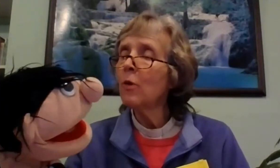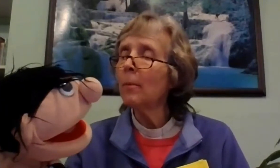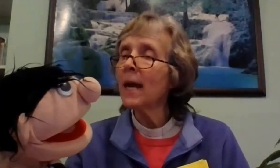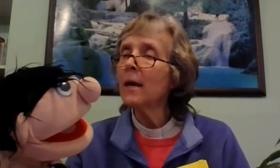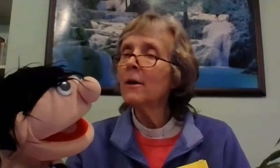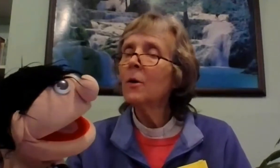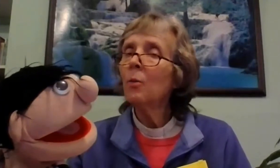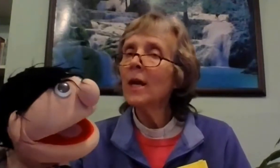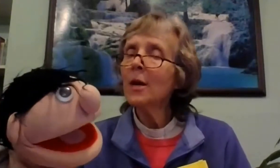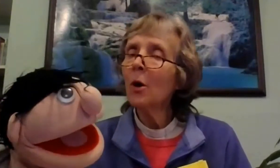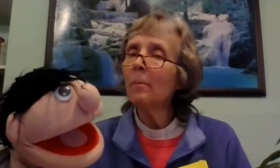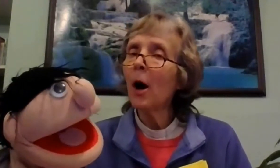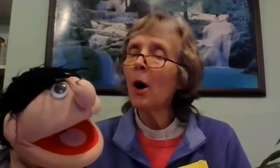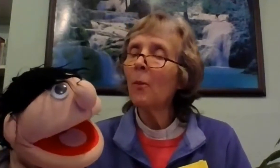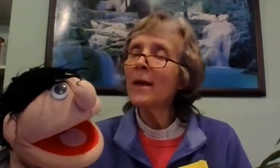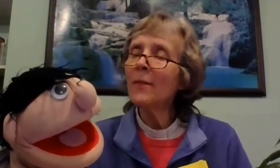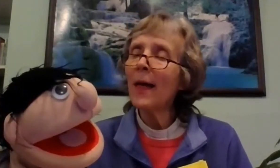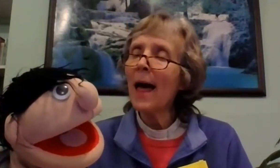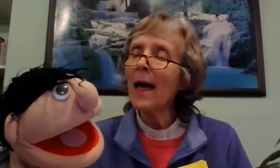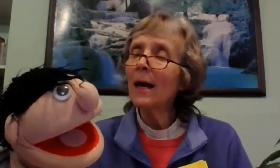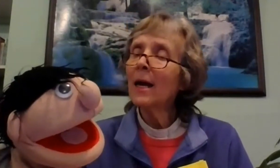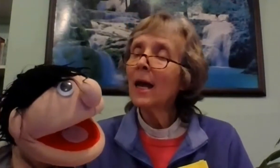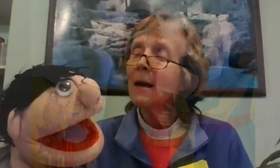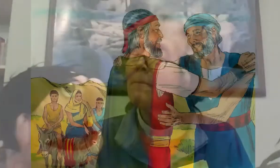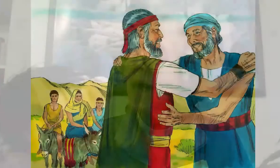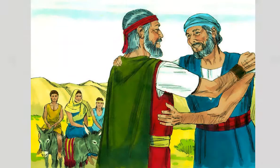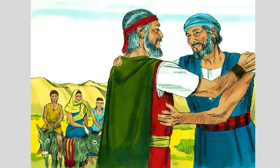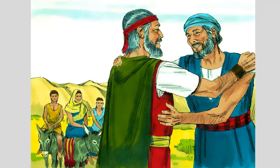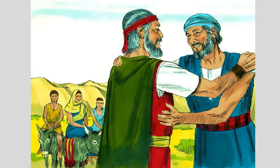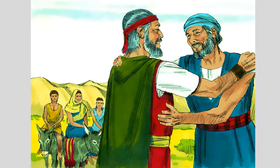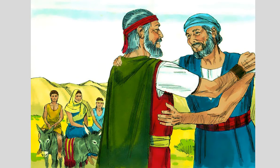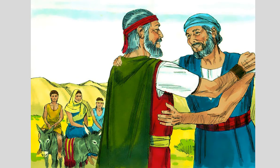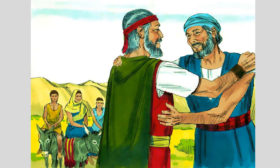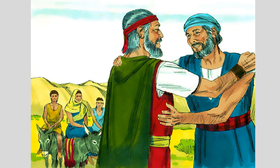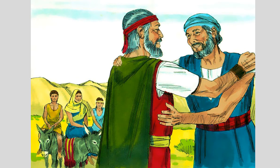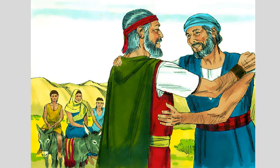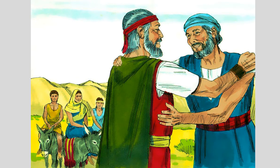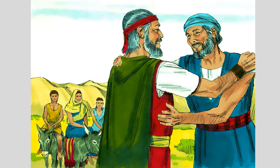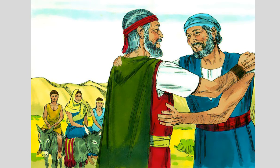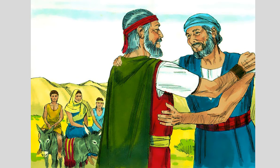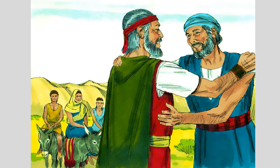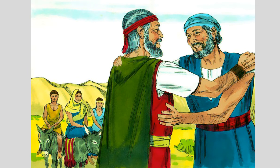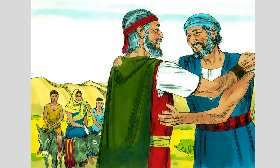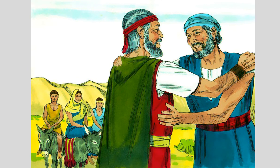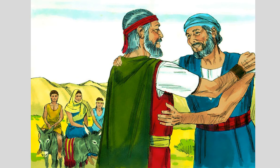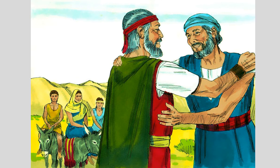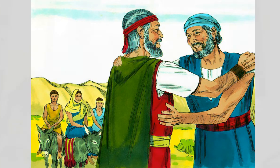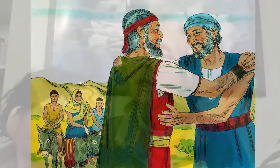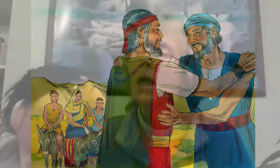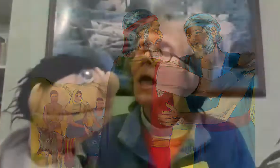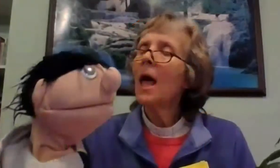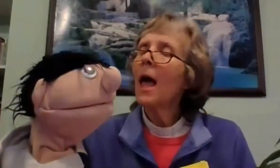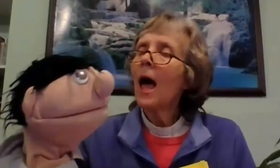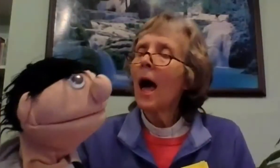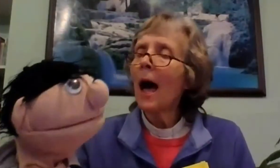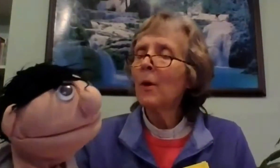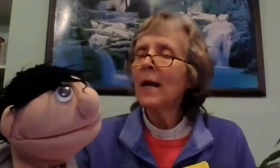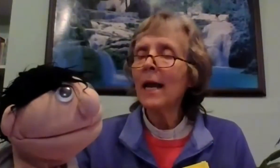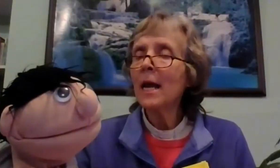Robbie, when he got partway there, he met his brother Aaron. And we'll hear